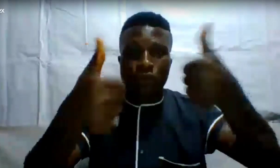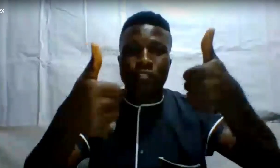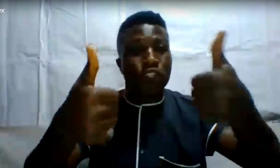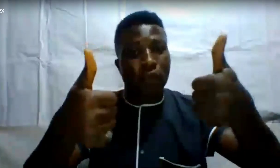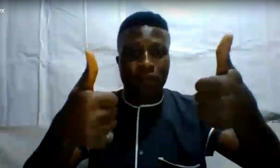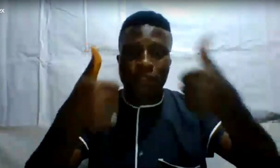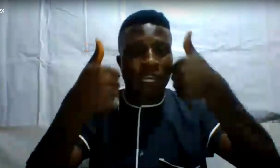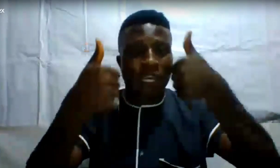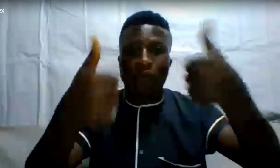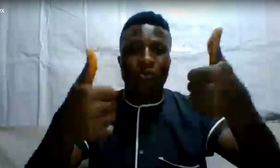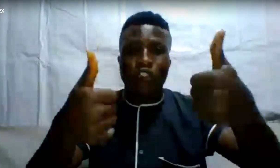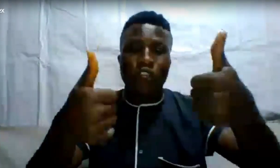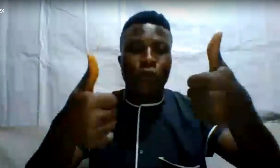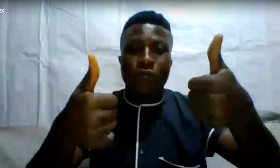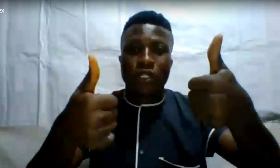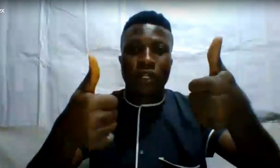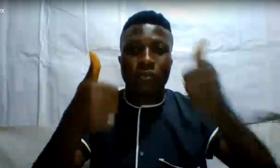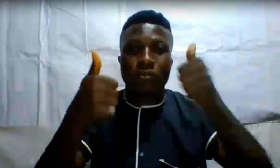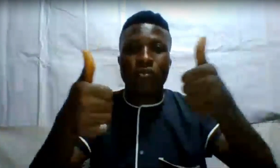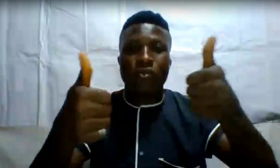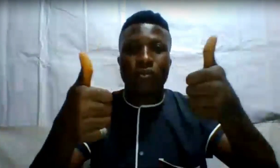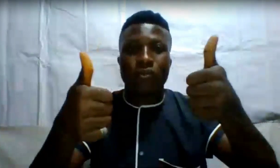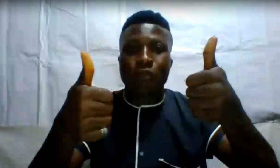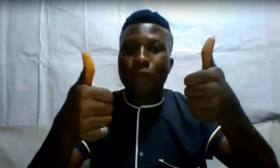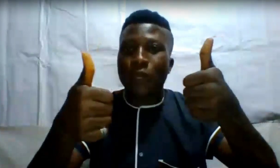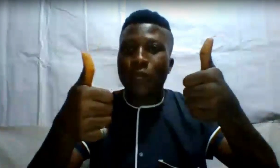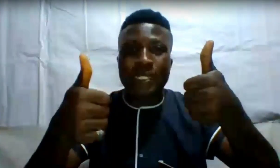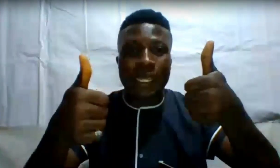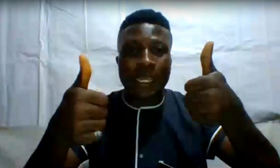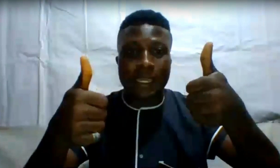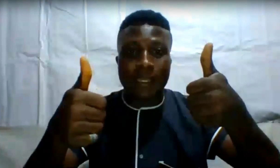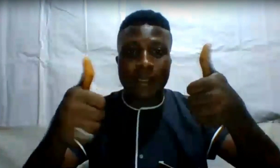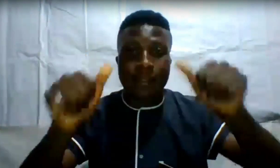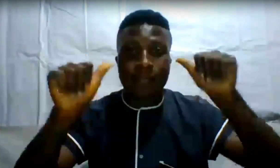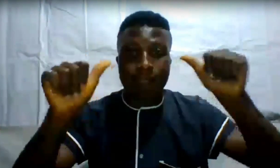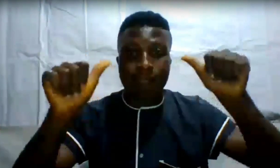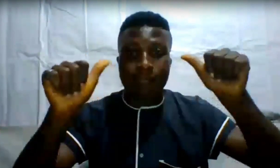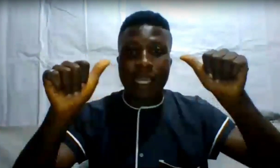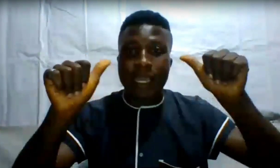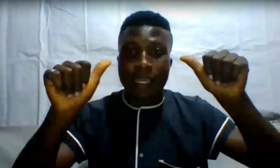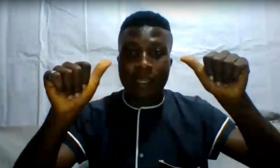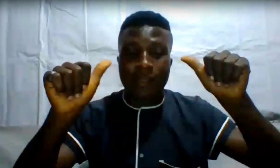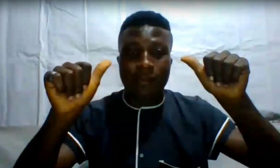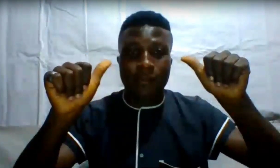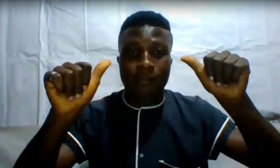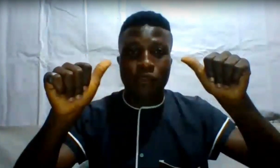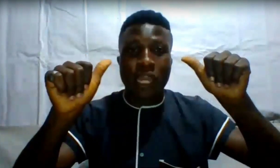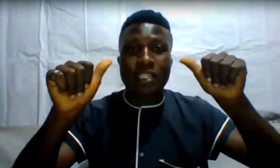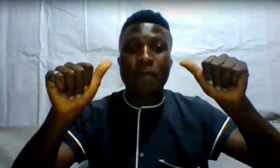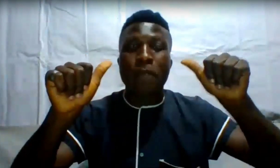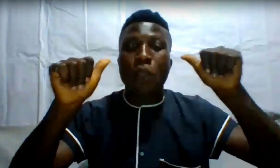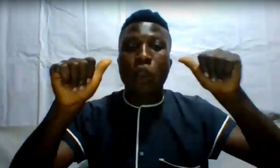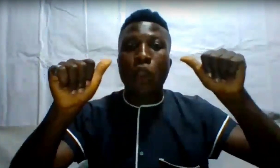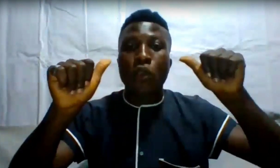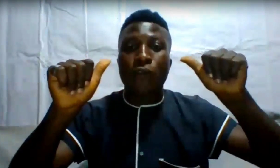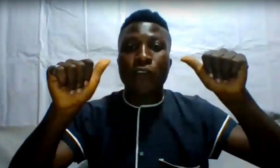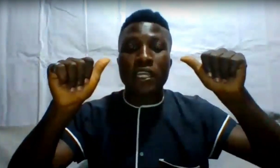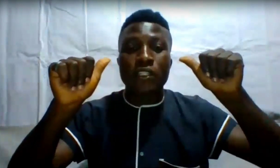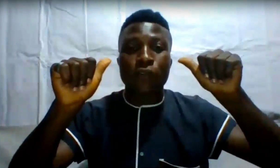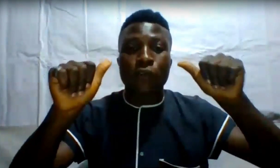job. Yeah, a job well done. Remember your letter A. A, right? All your fingers folded